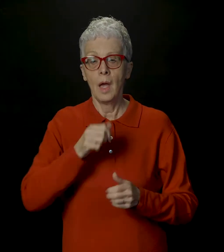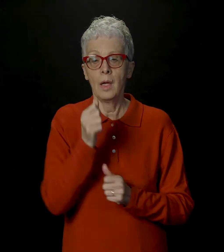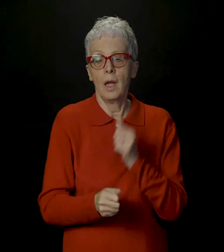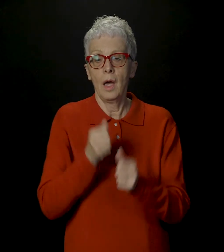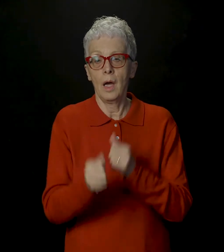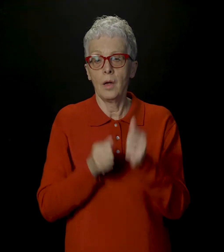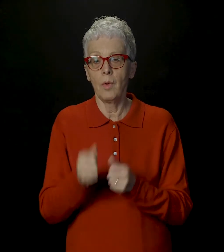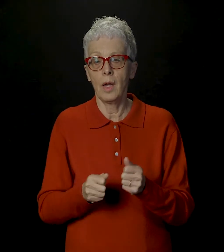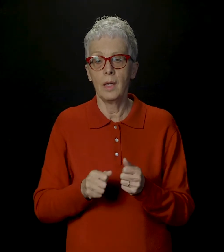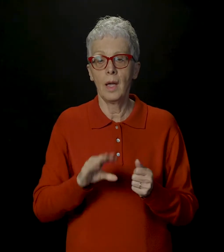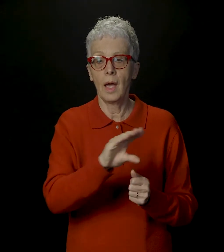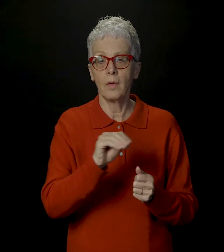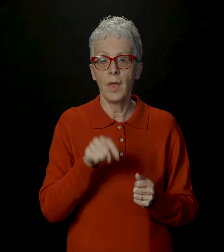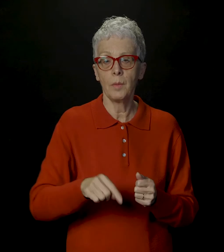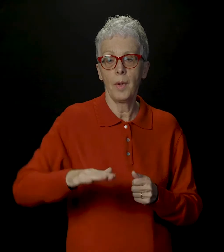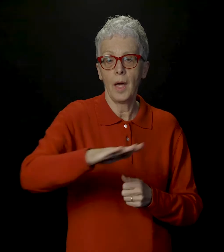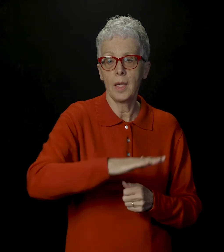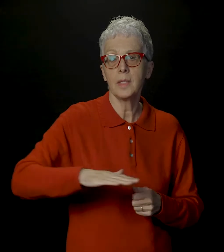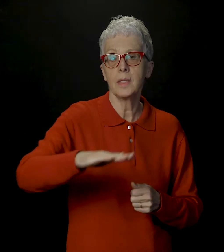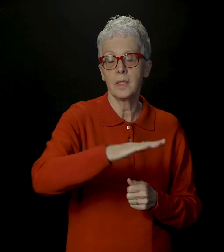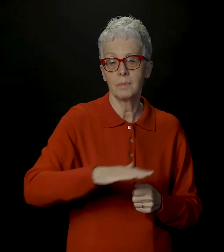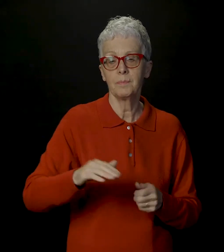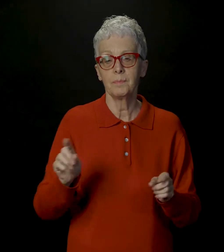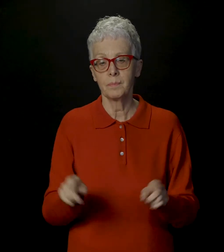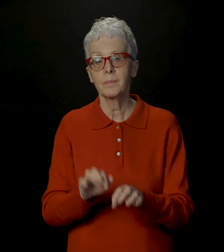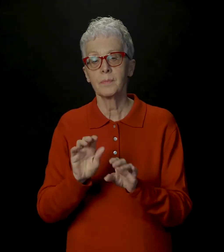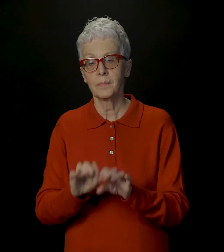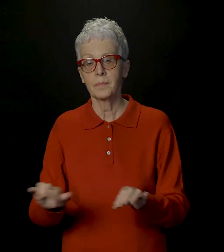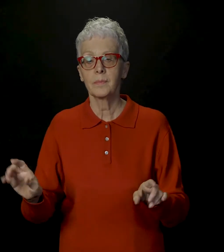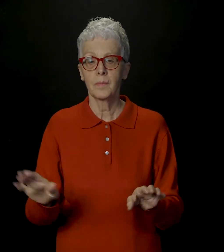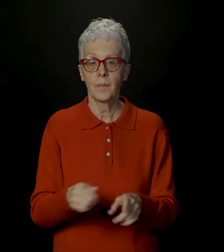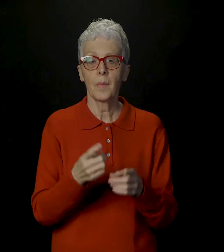And I ran out of that place